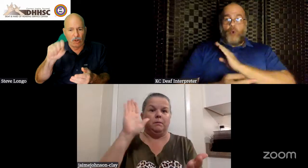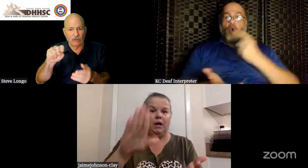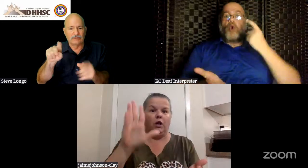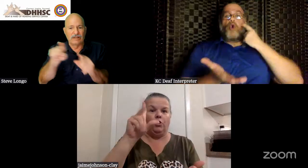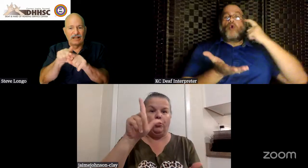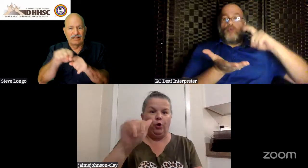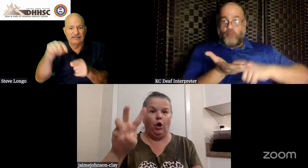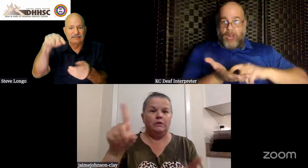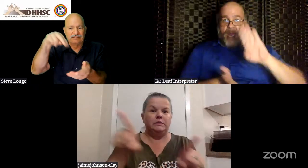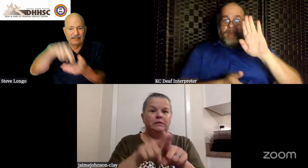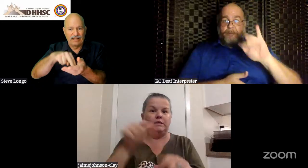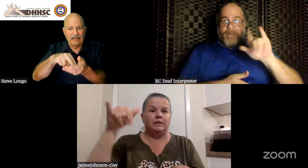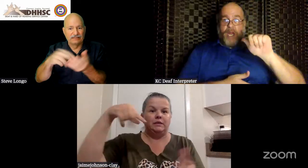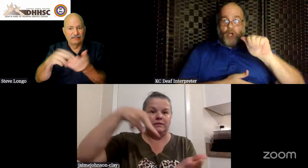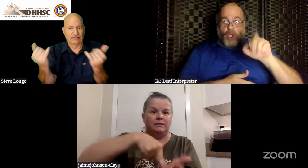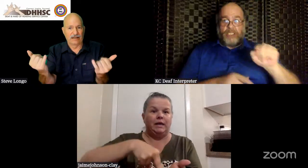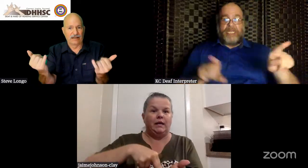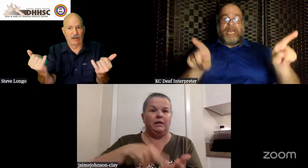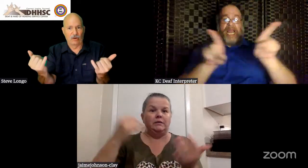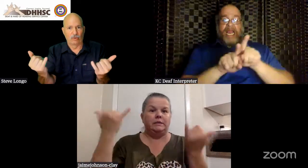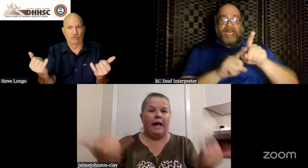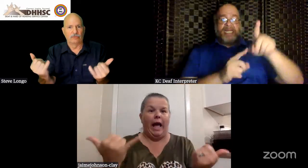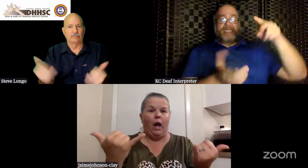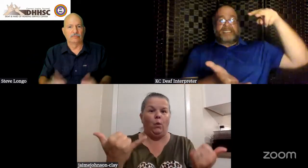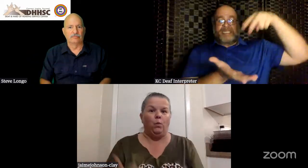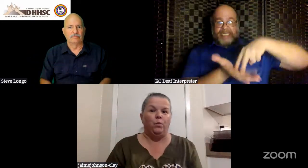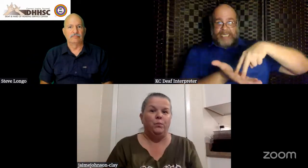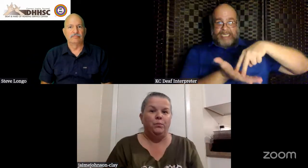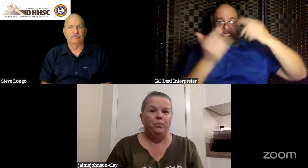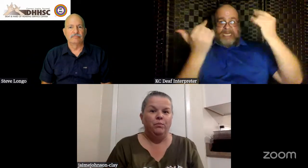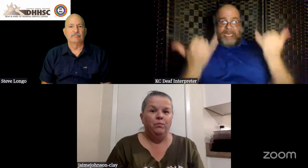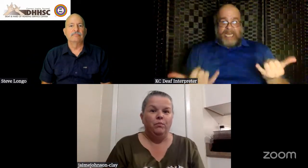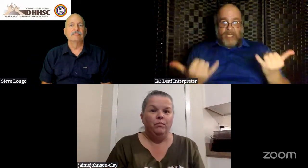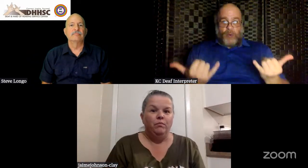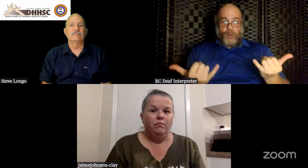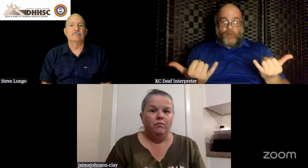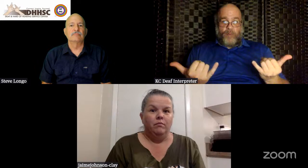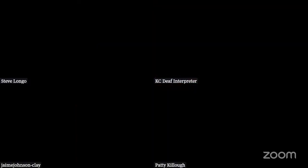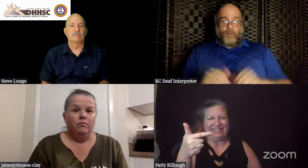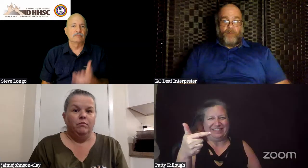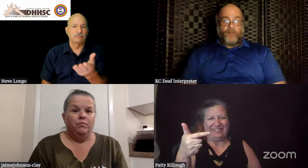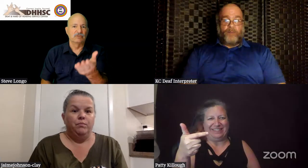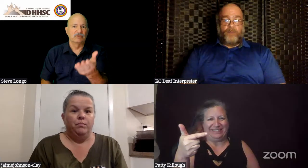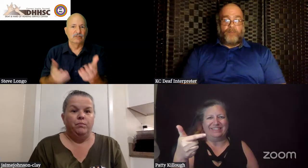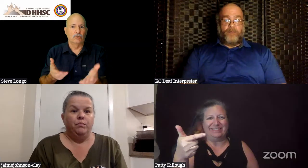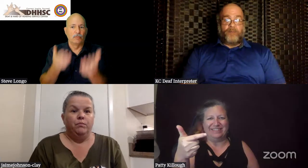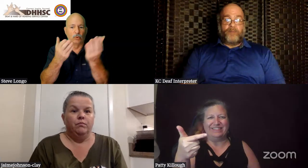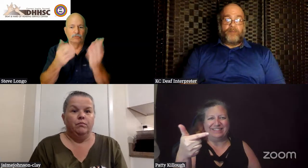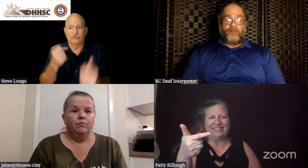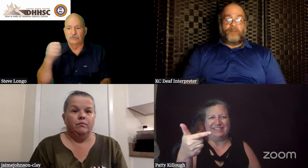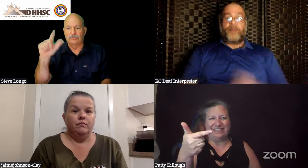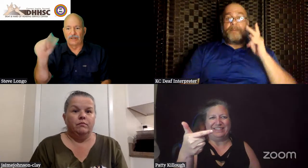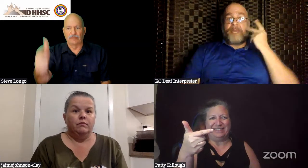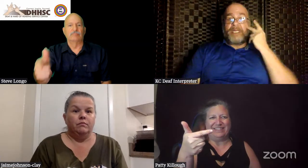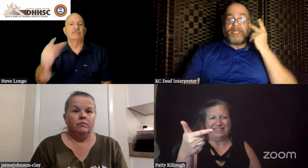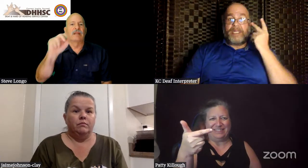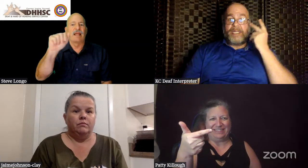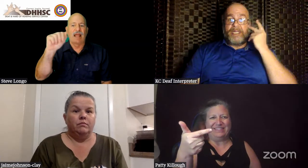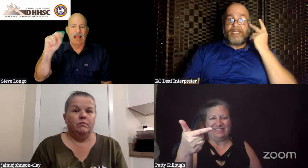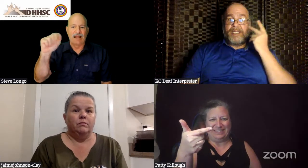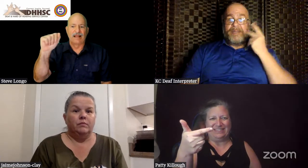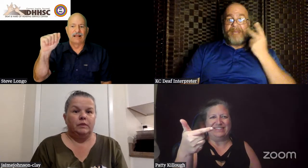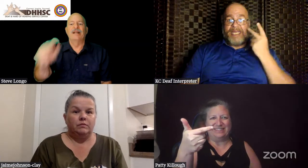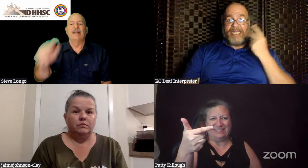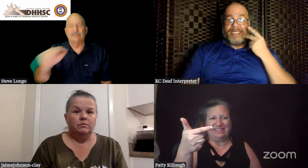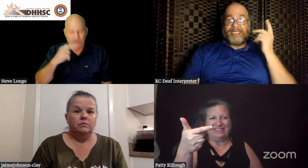Jamie makes a motion that the board recognizes the bylaw changes as they are currently stand now. Patty